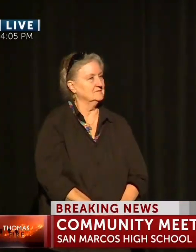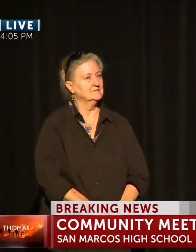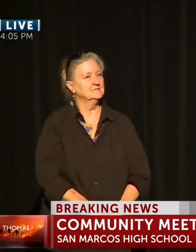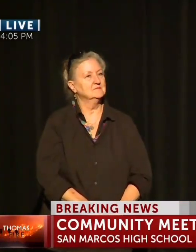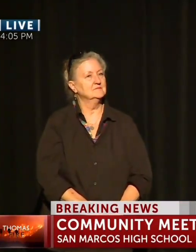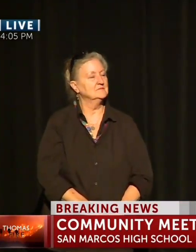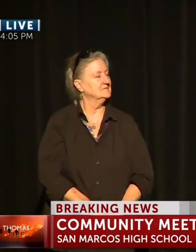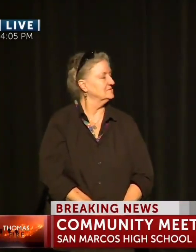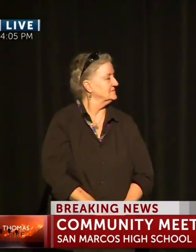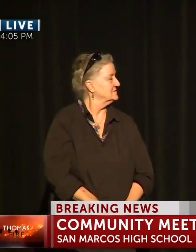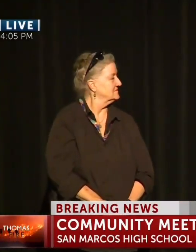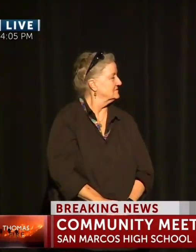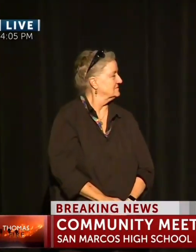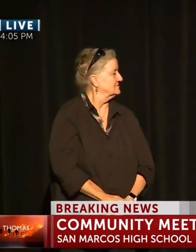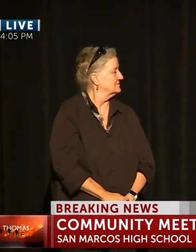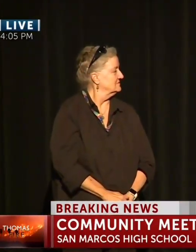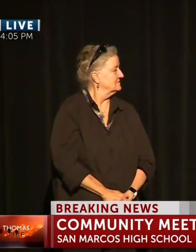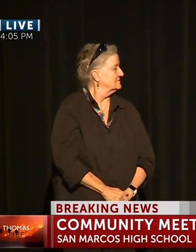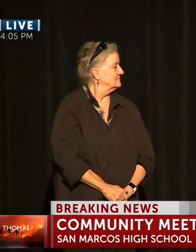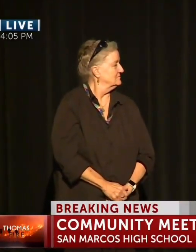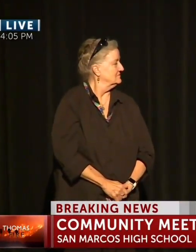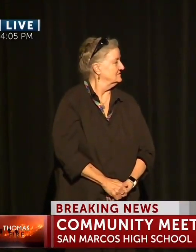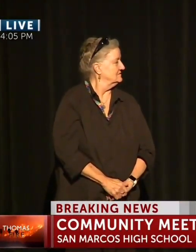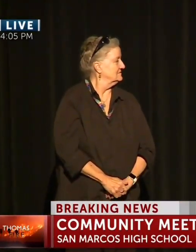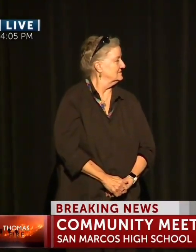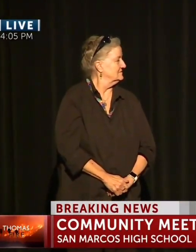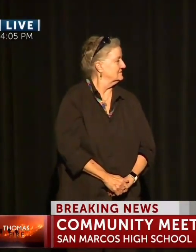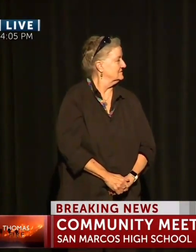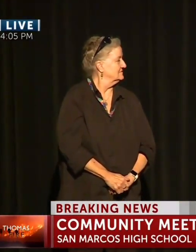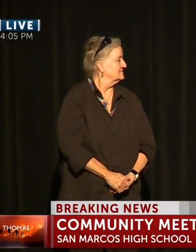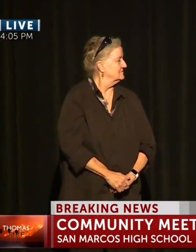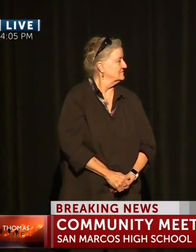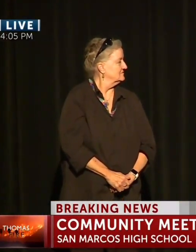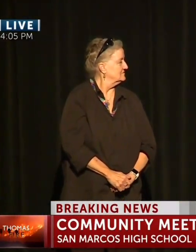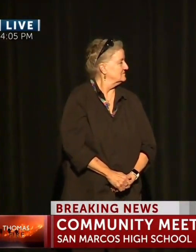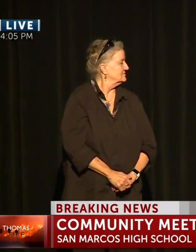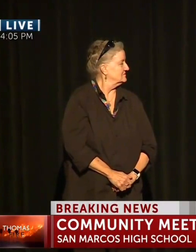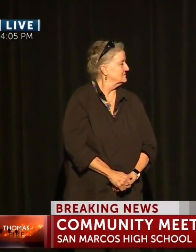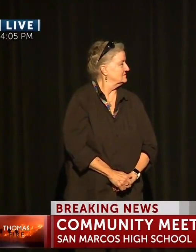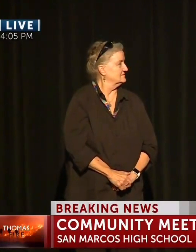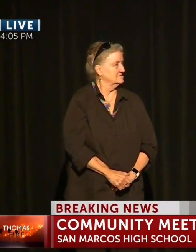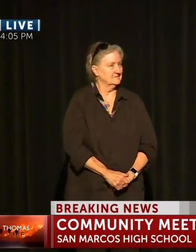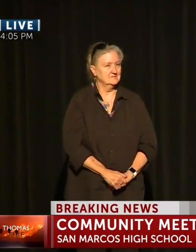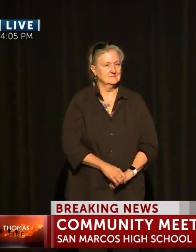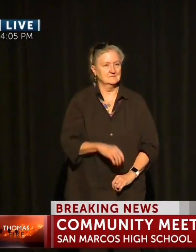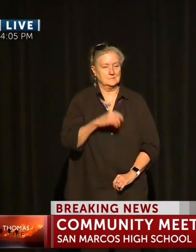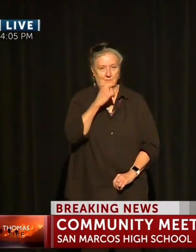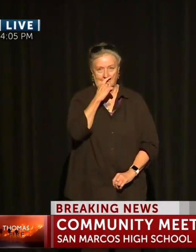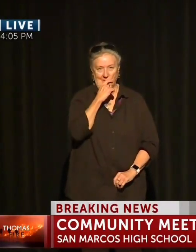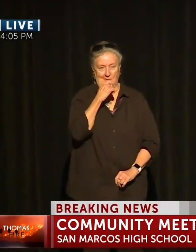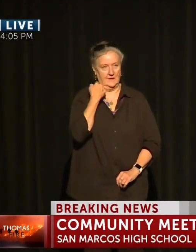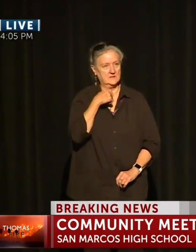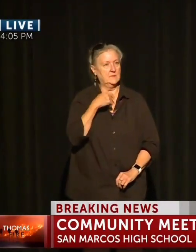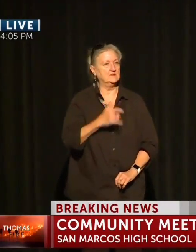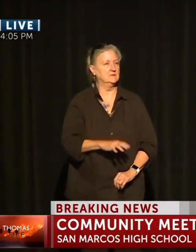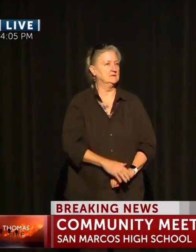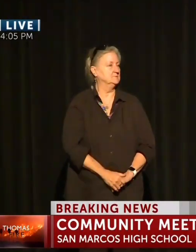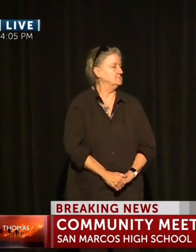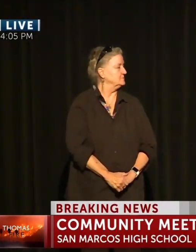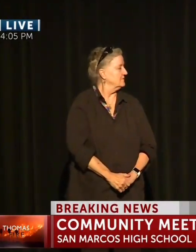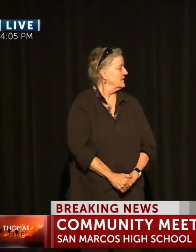Hola, me llamo Simone y yo y Marla vamos a estar ofreciendo mi interpretación simultánea del inglés al